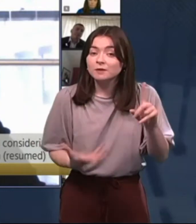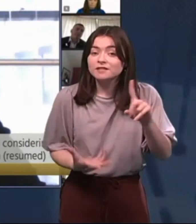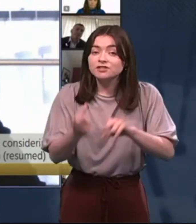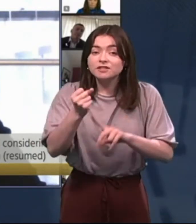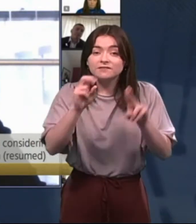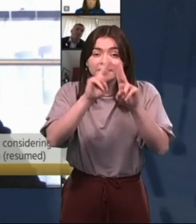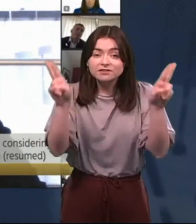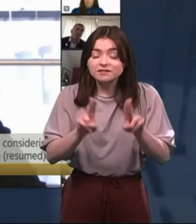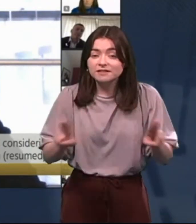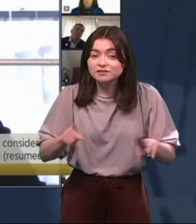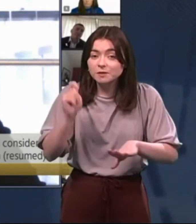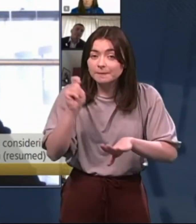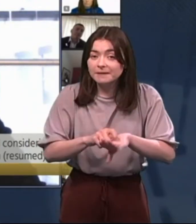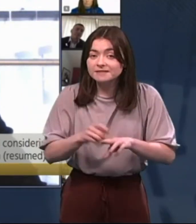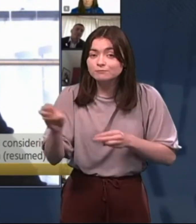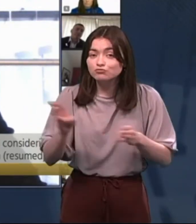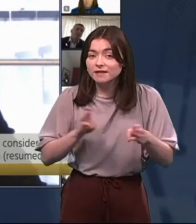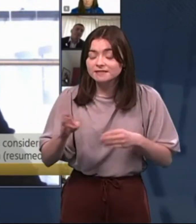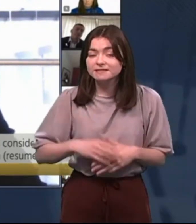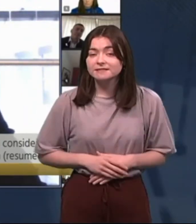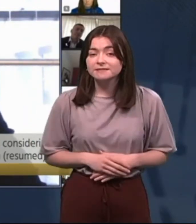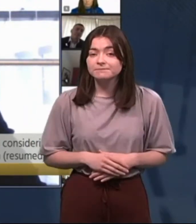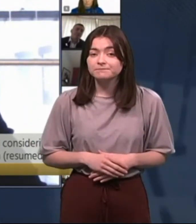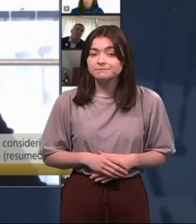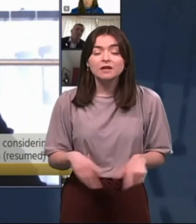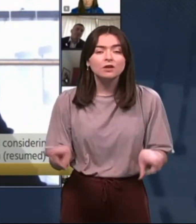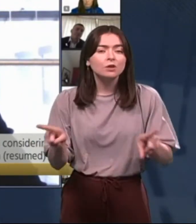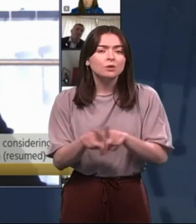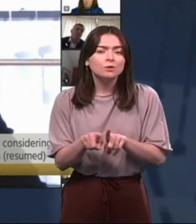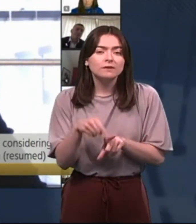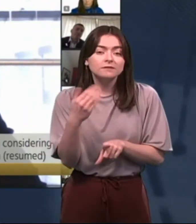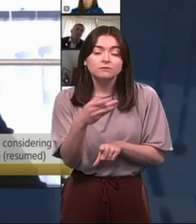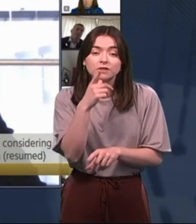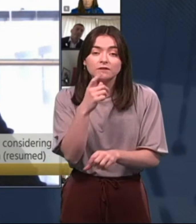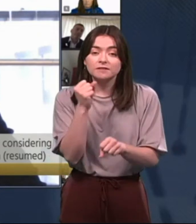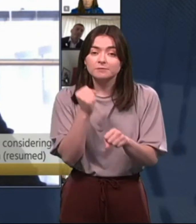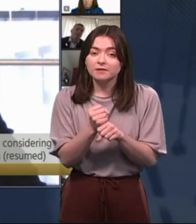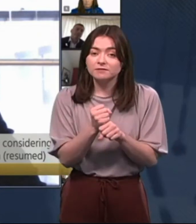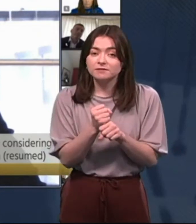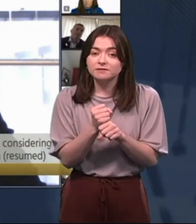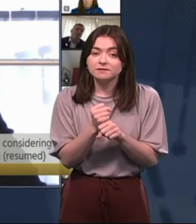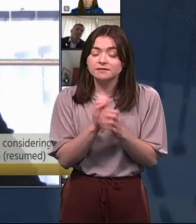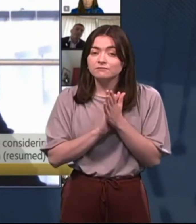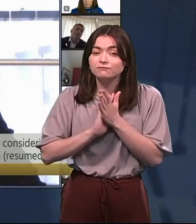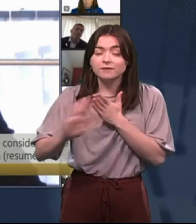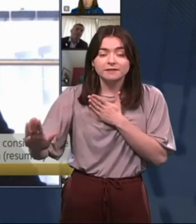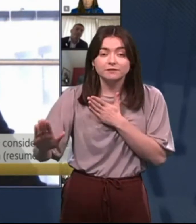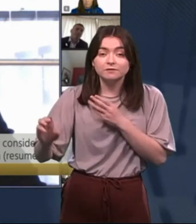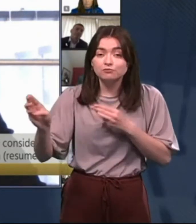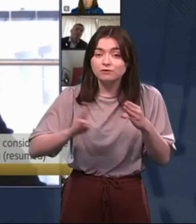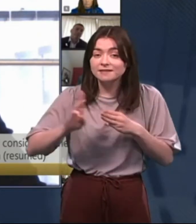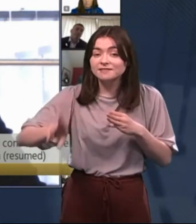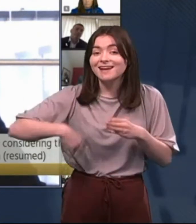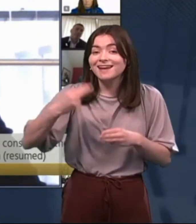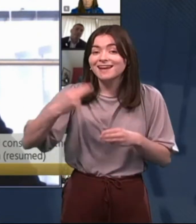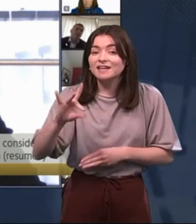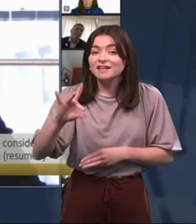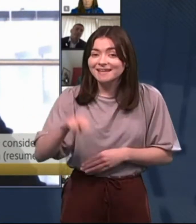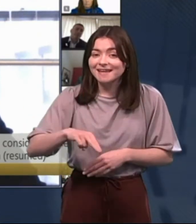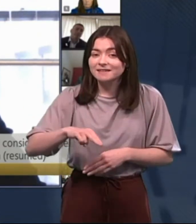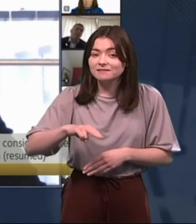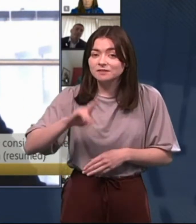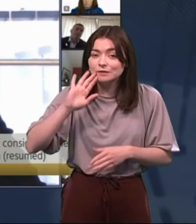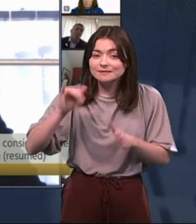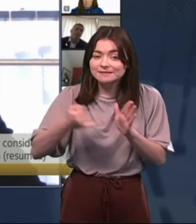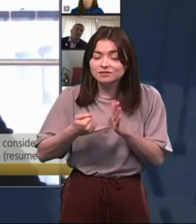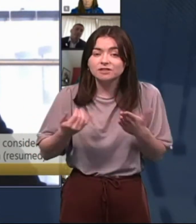practice? You also highlight the eradicating the practice of next of kin consent, which